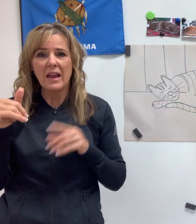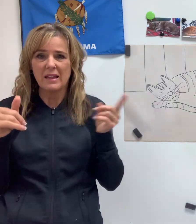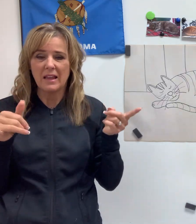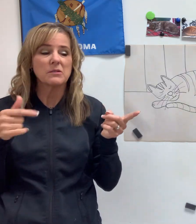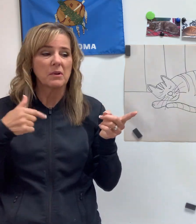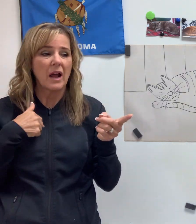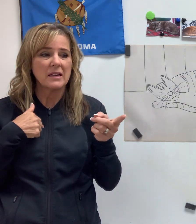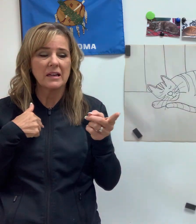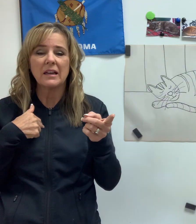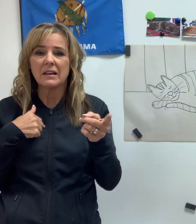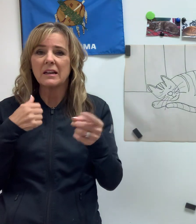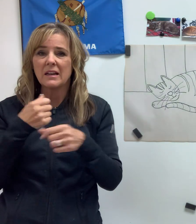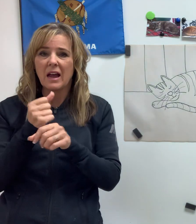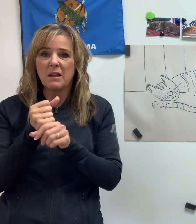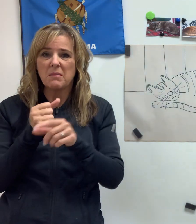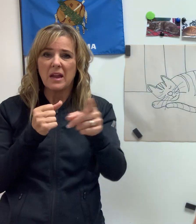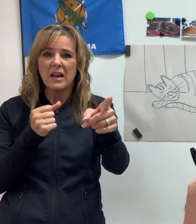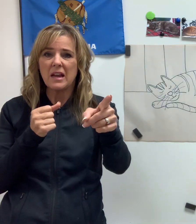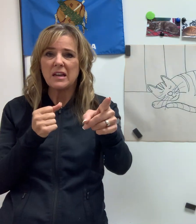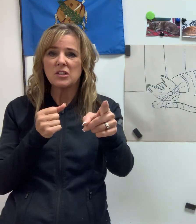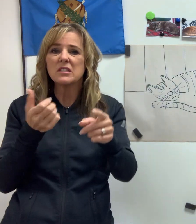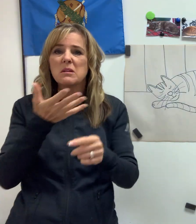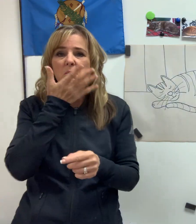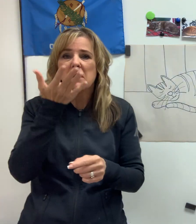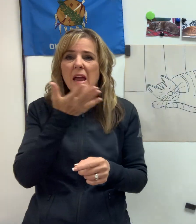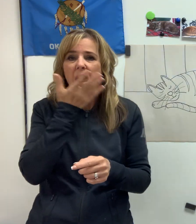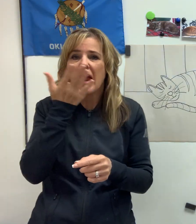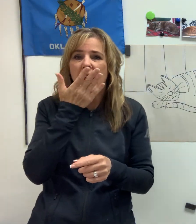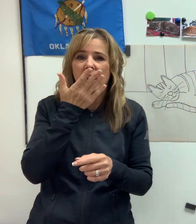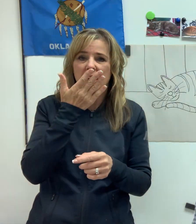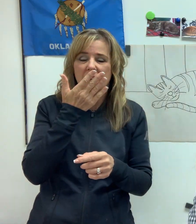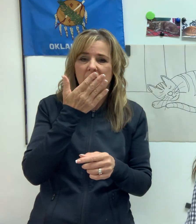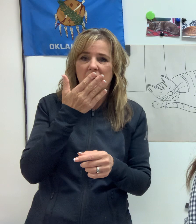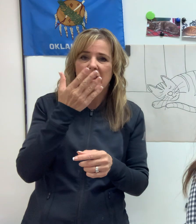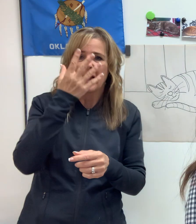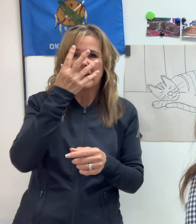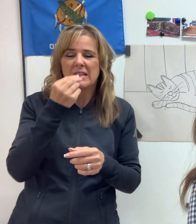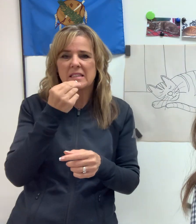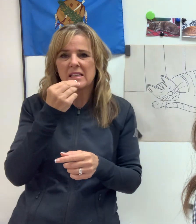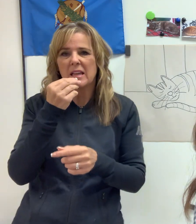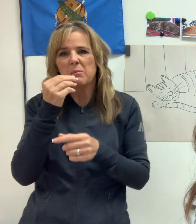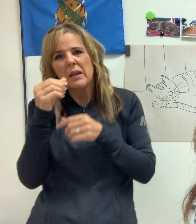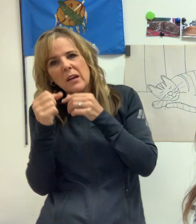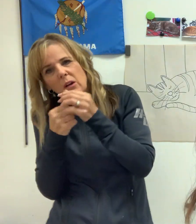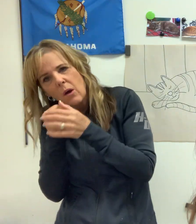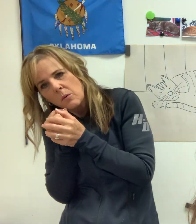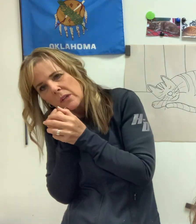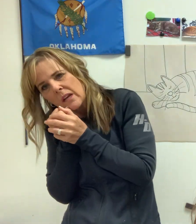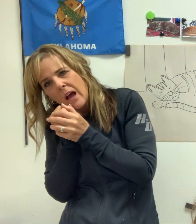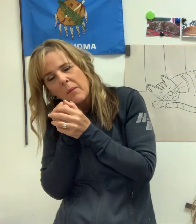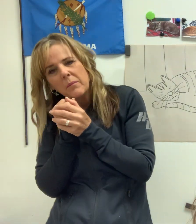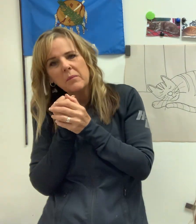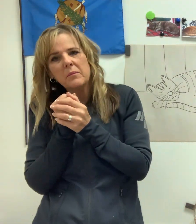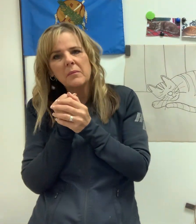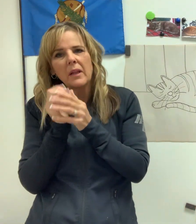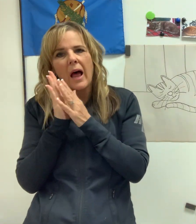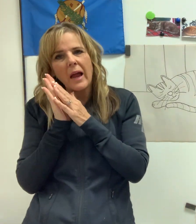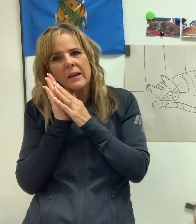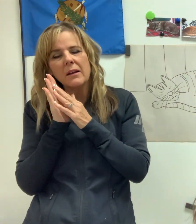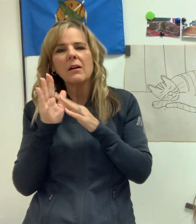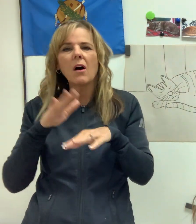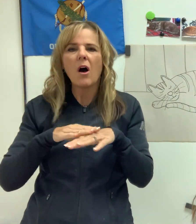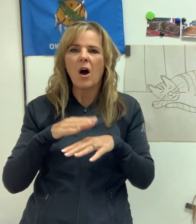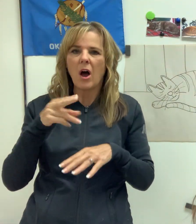in. I made just kind of some hay underneath his body, like he found a nice warm cozy spot of hay to sleep